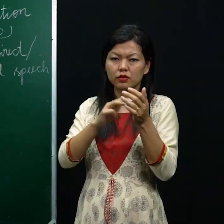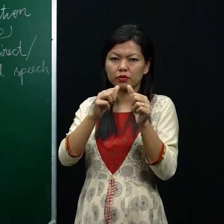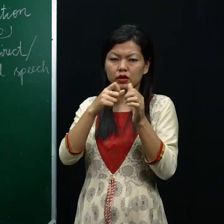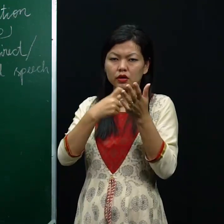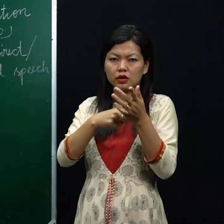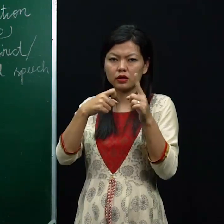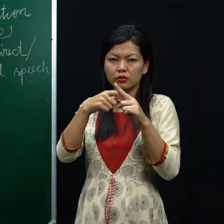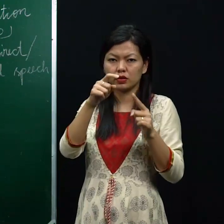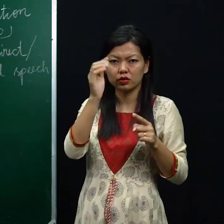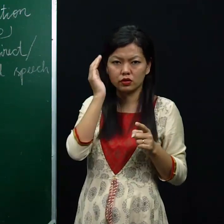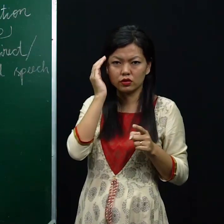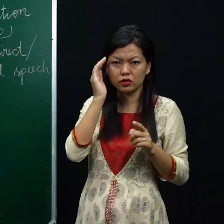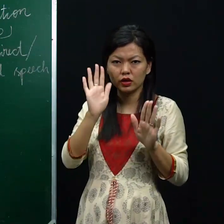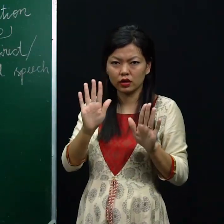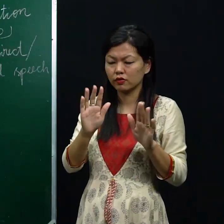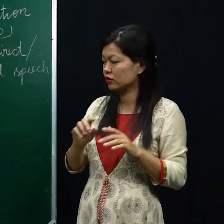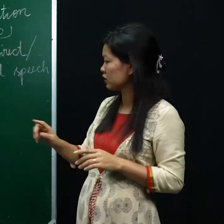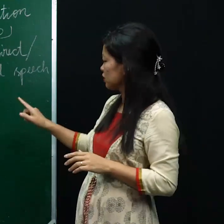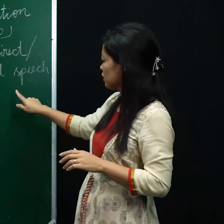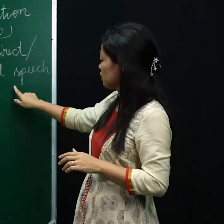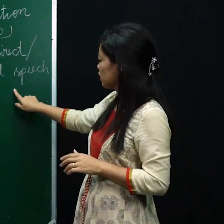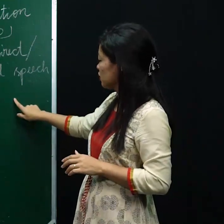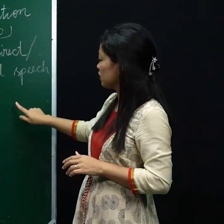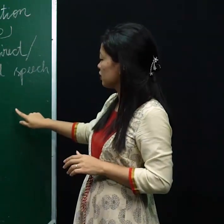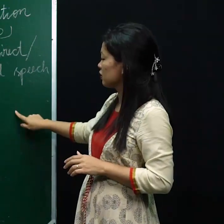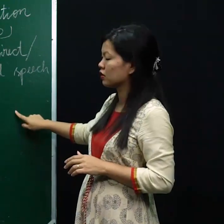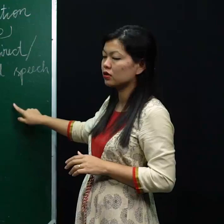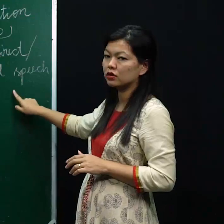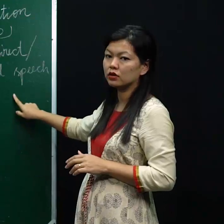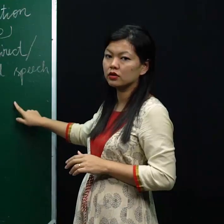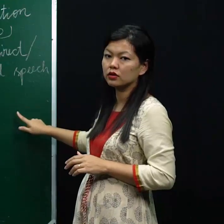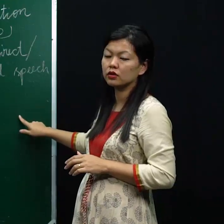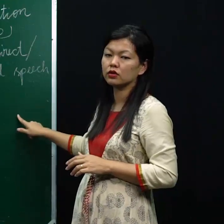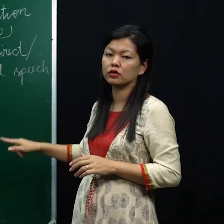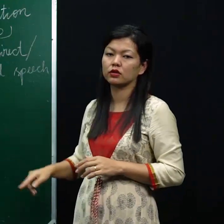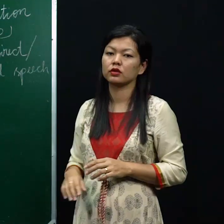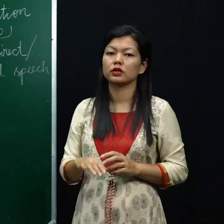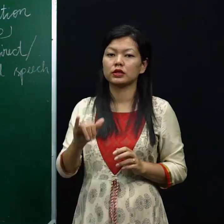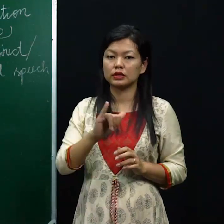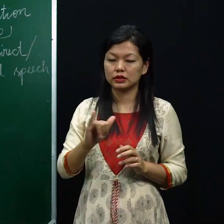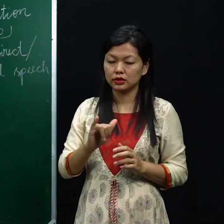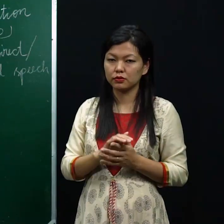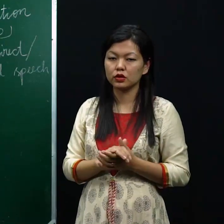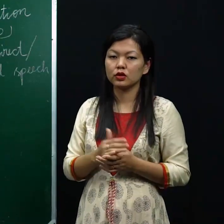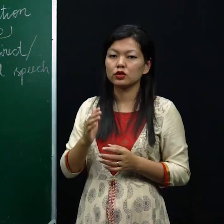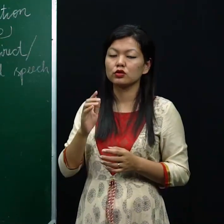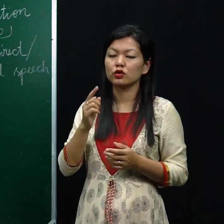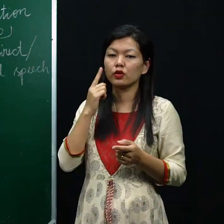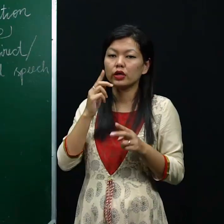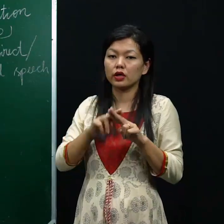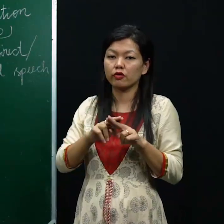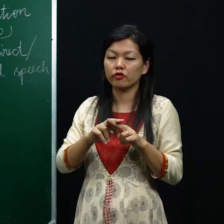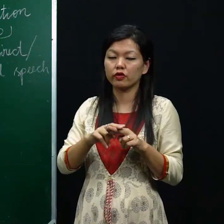speech or indirect speech, you have to use only the full stop. So the punctuation changes. There may be a lot